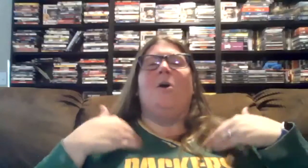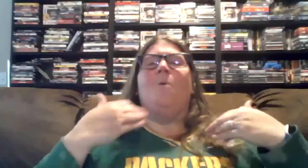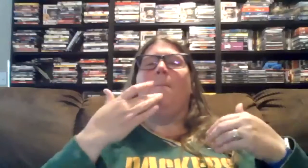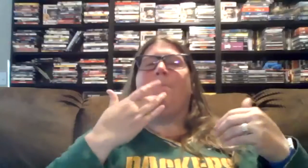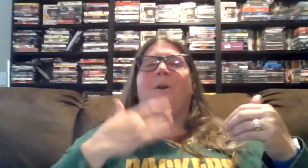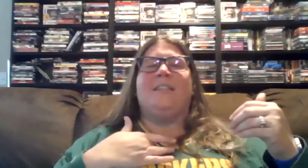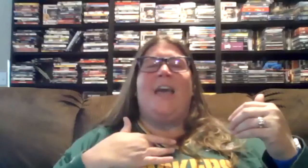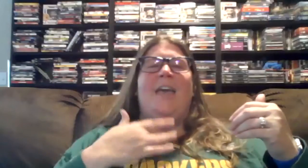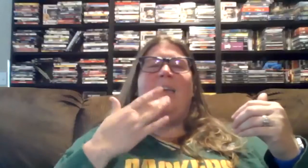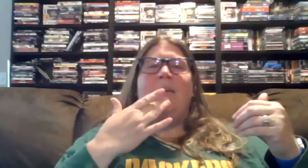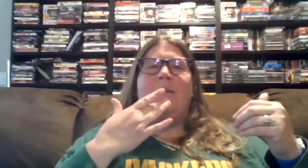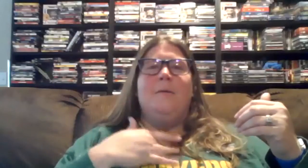So birthday,